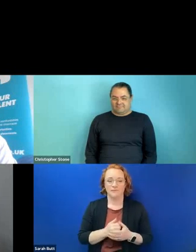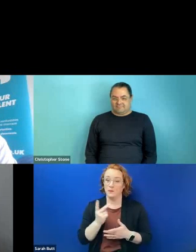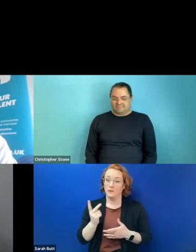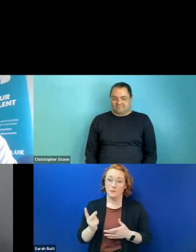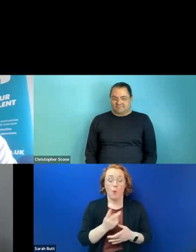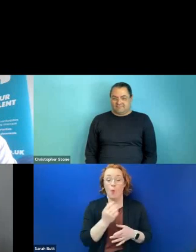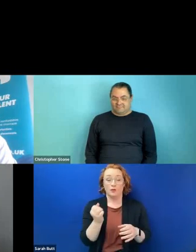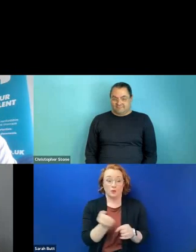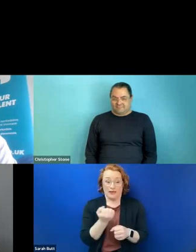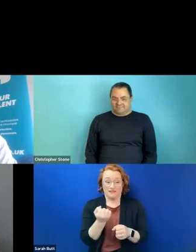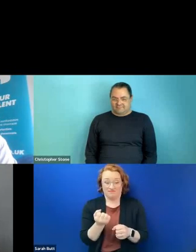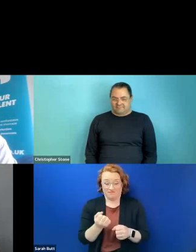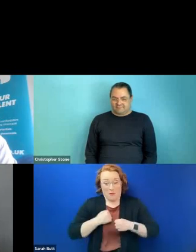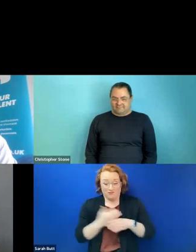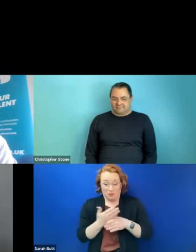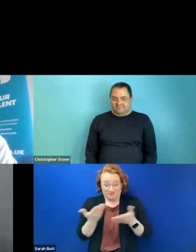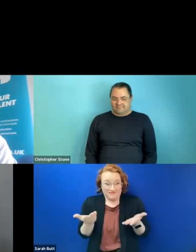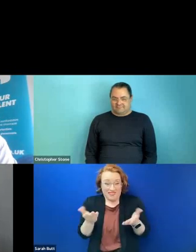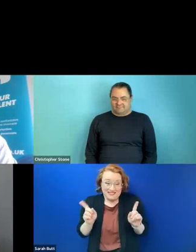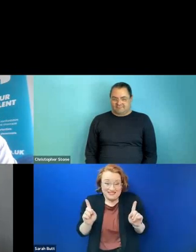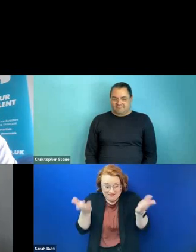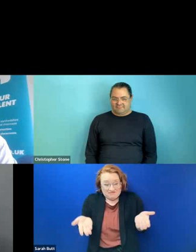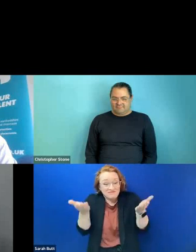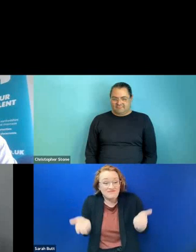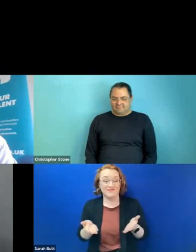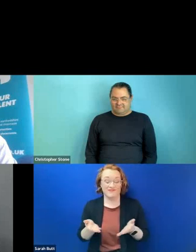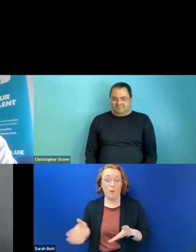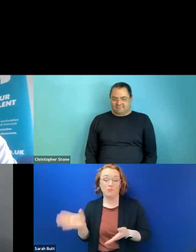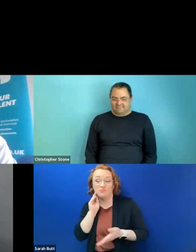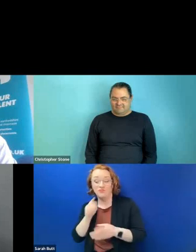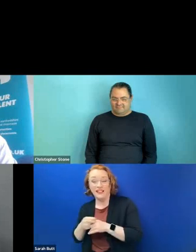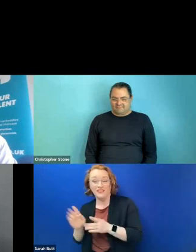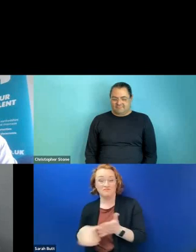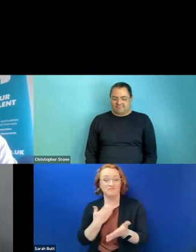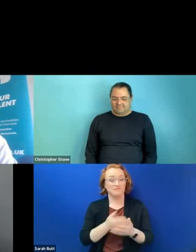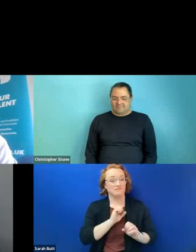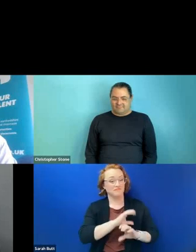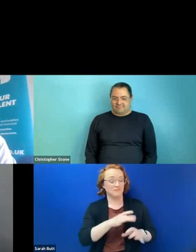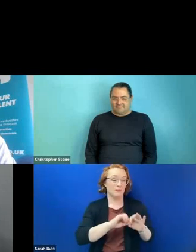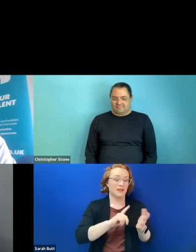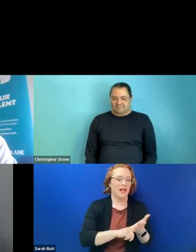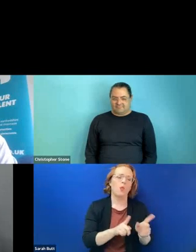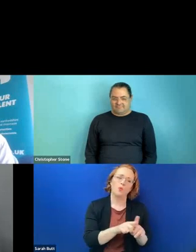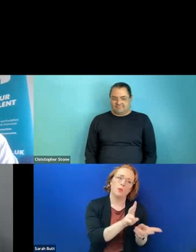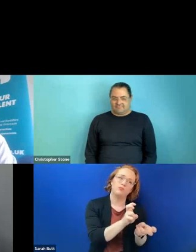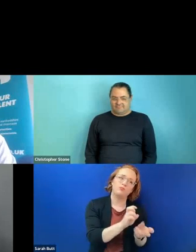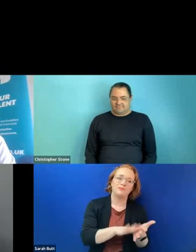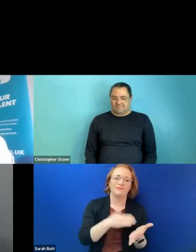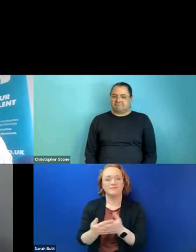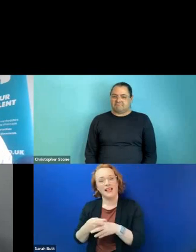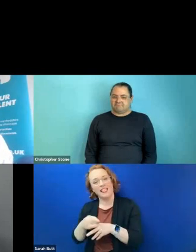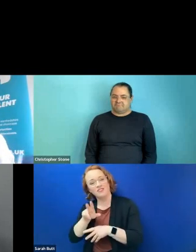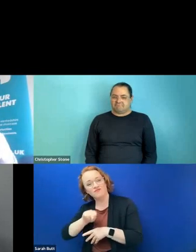doing what I do, interpret from English to BSL and the other way around, of course, as well.